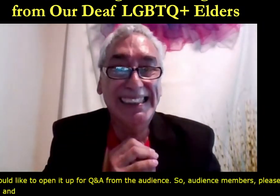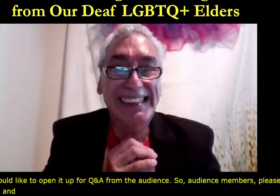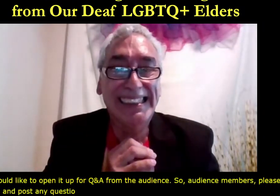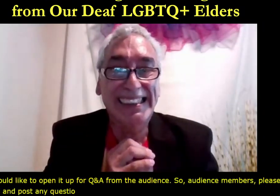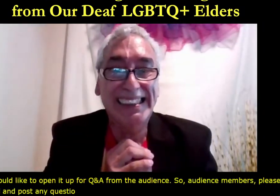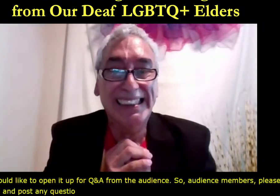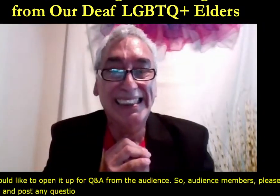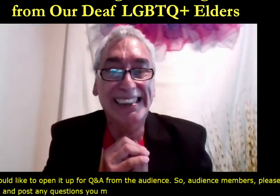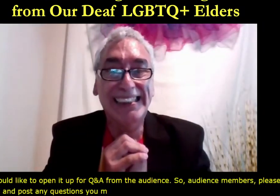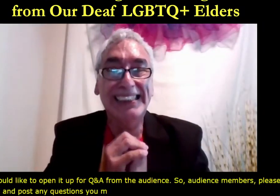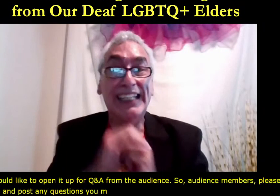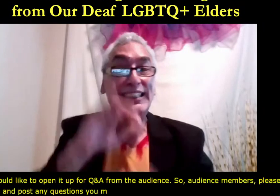next next